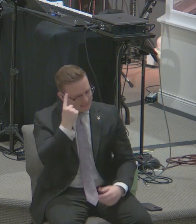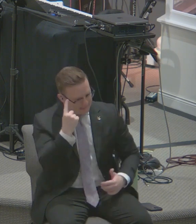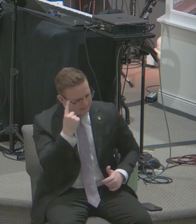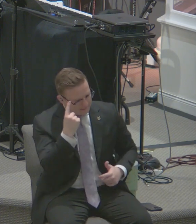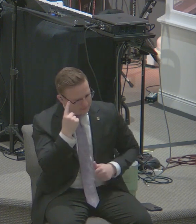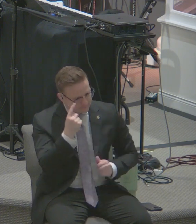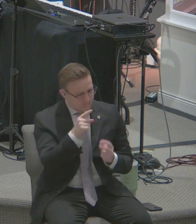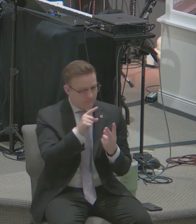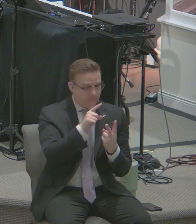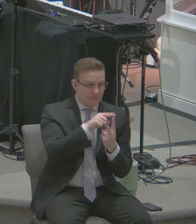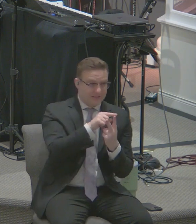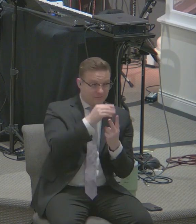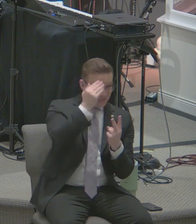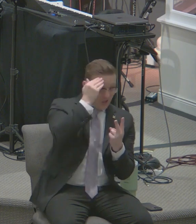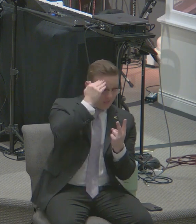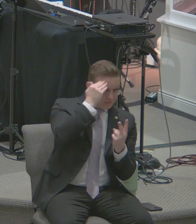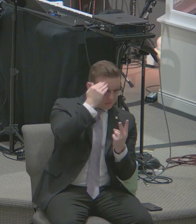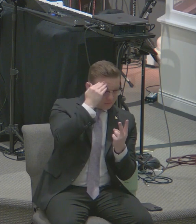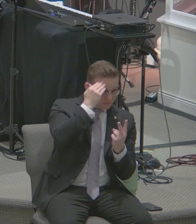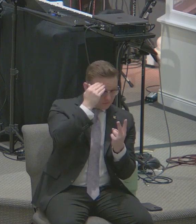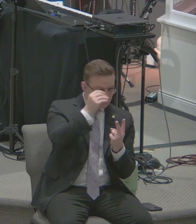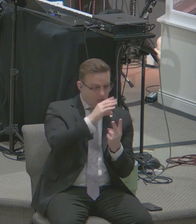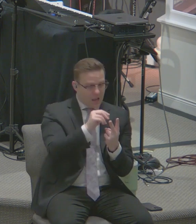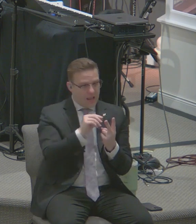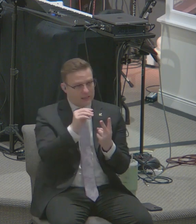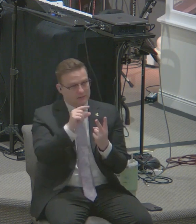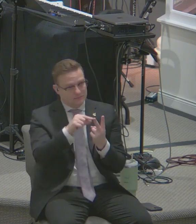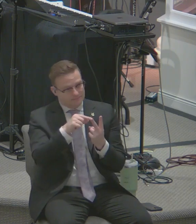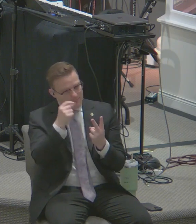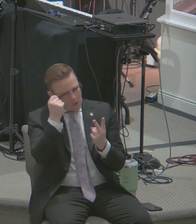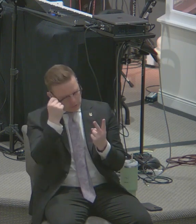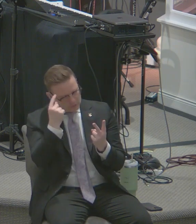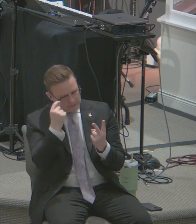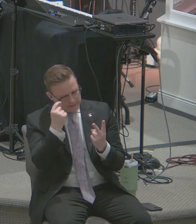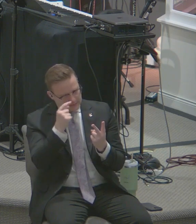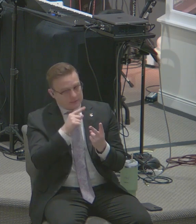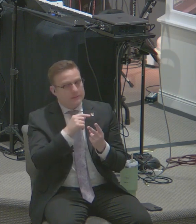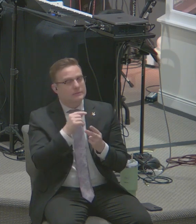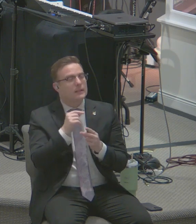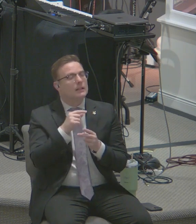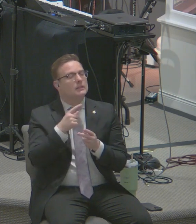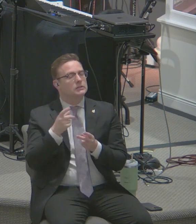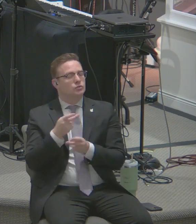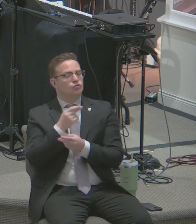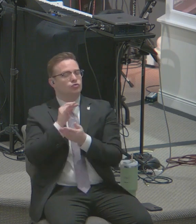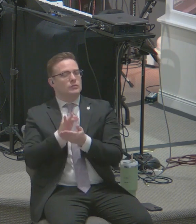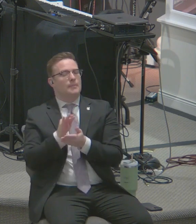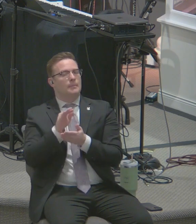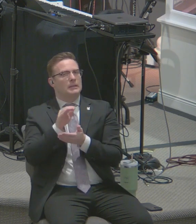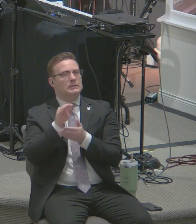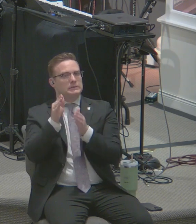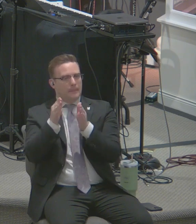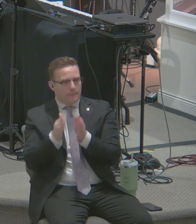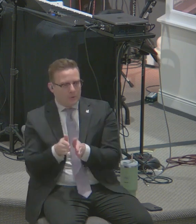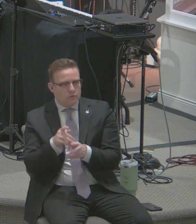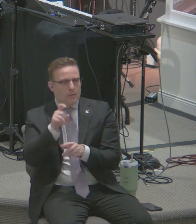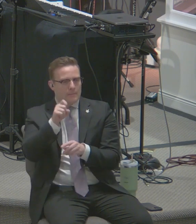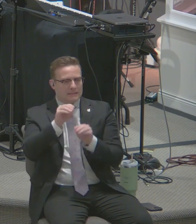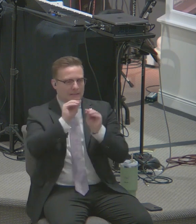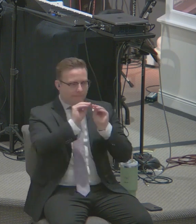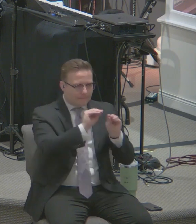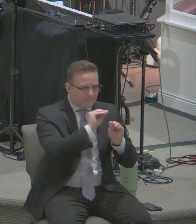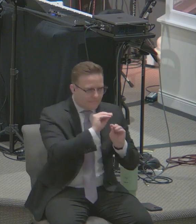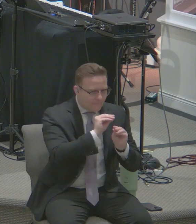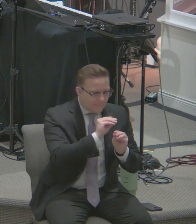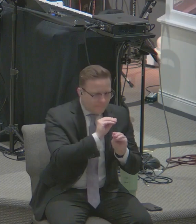understanding. So these shepherds will feed with knowledge, but they will also feed with understanding